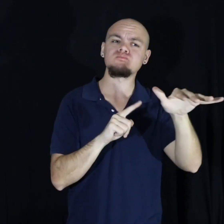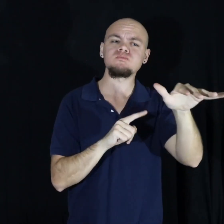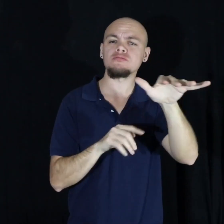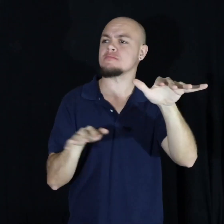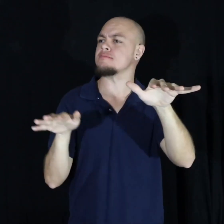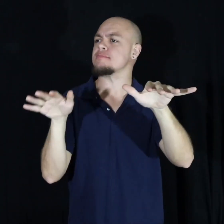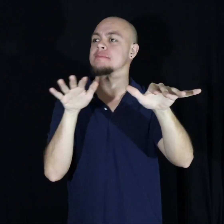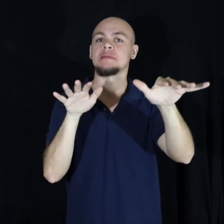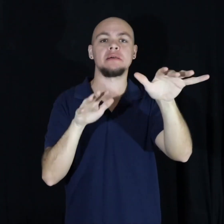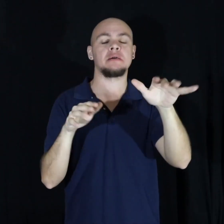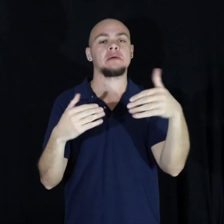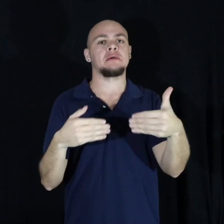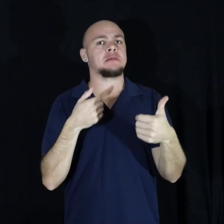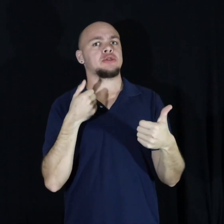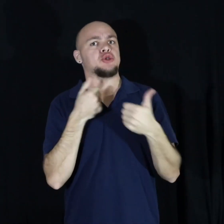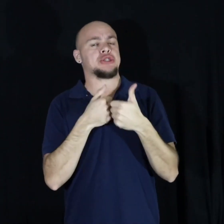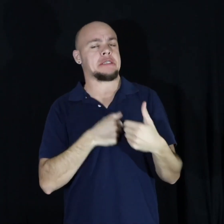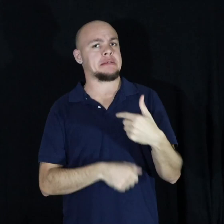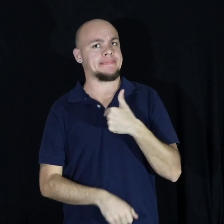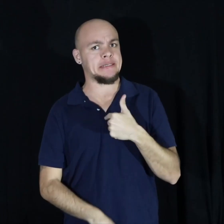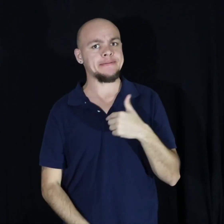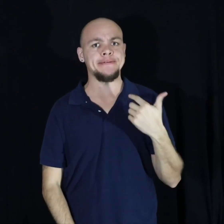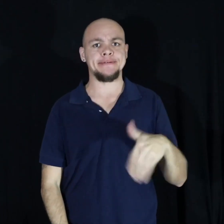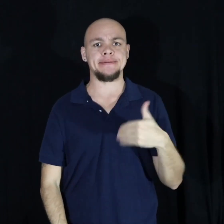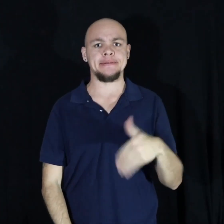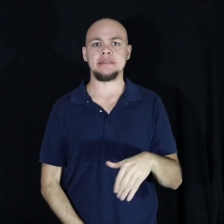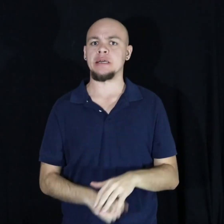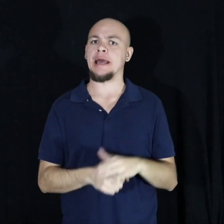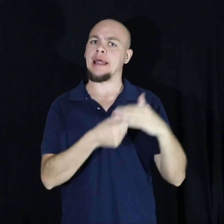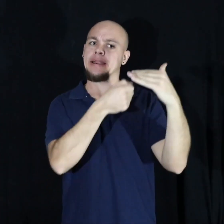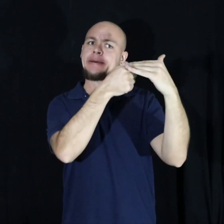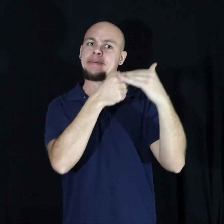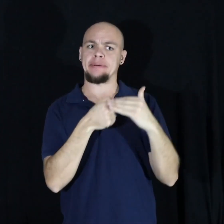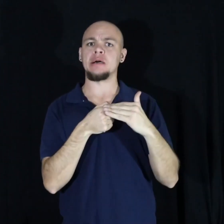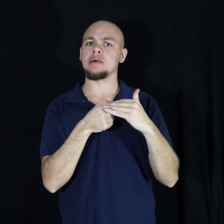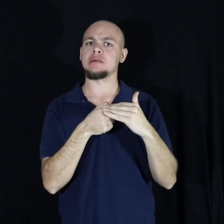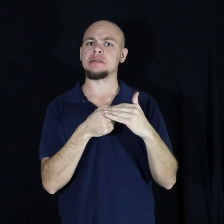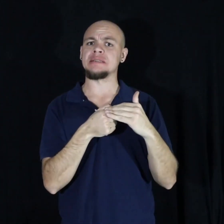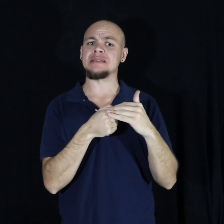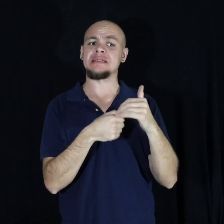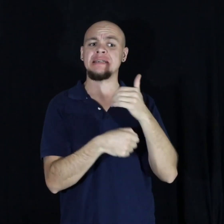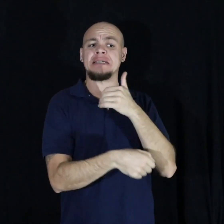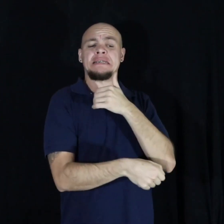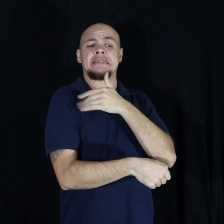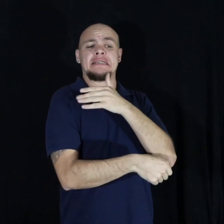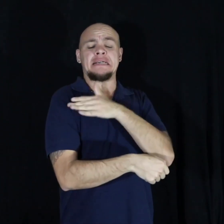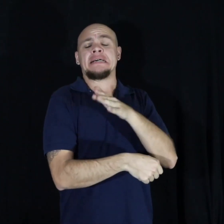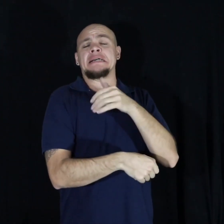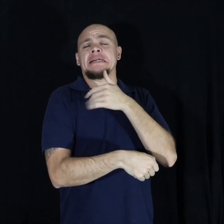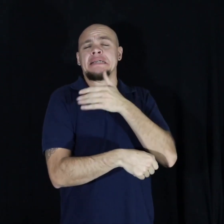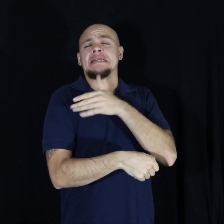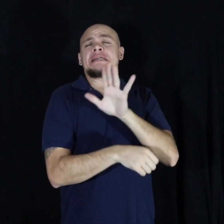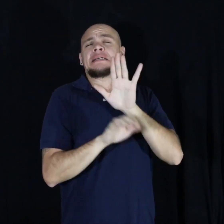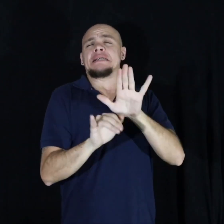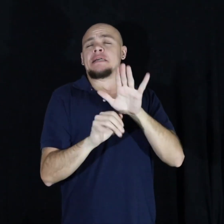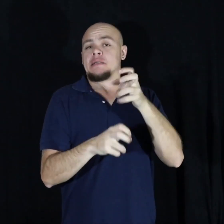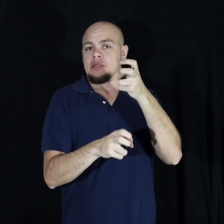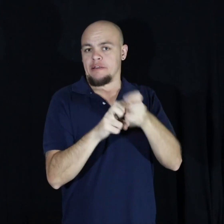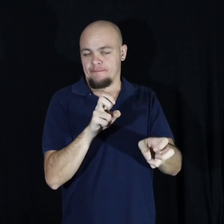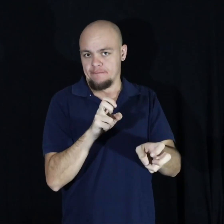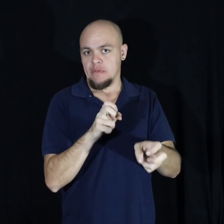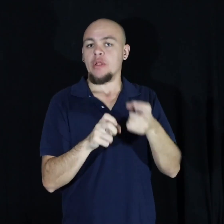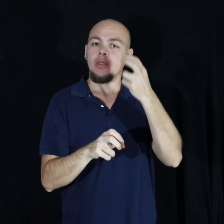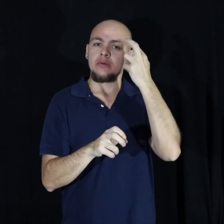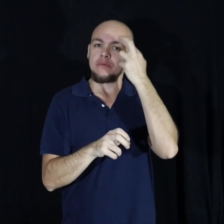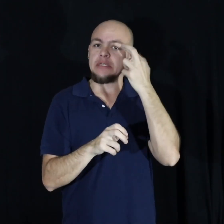acquaintances frequently challenged me, and frequent discouragement can get hard to shake off. This is the main reason why I'm here,